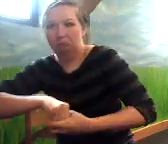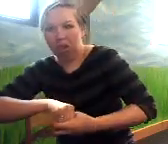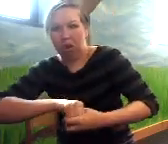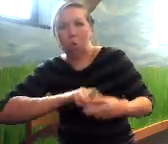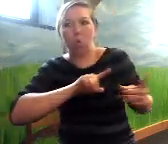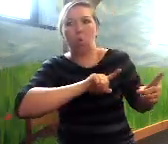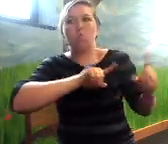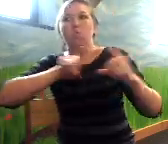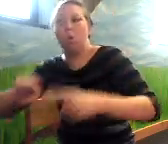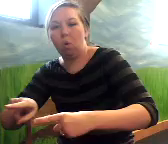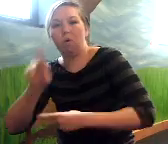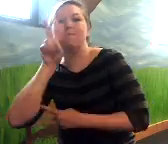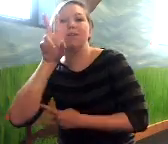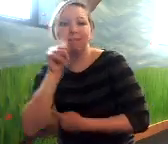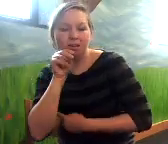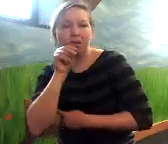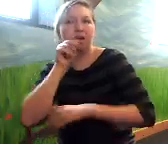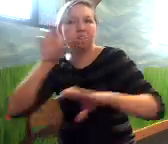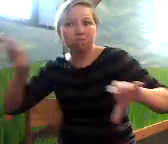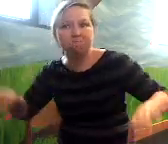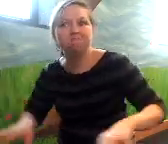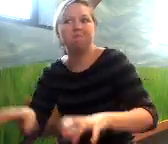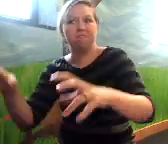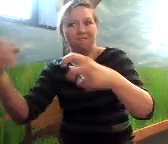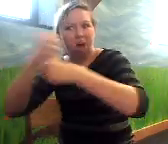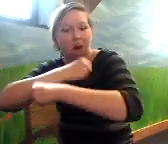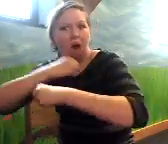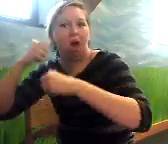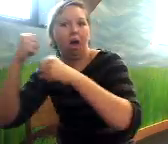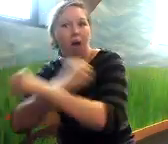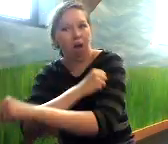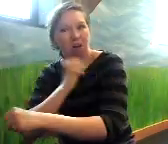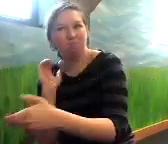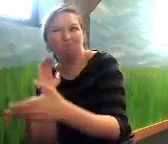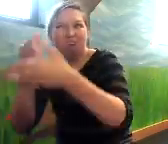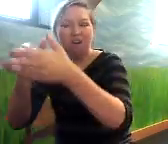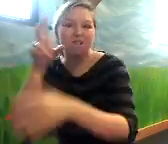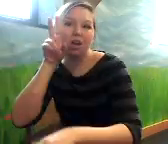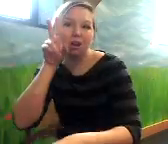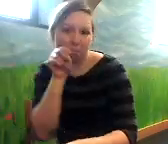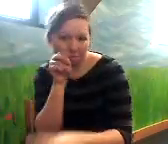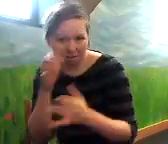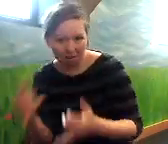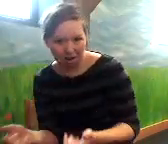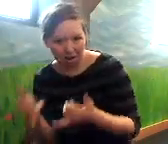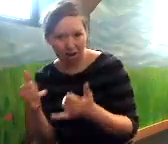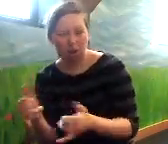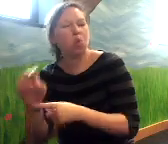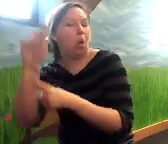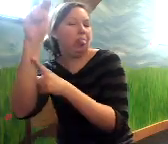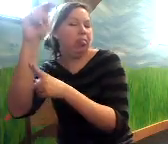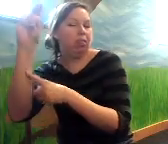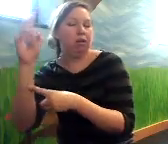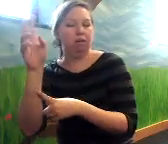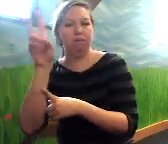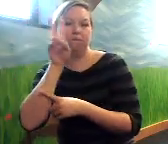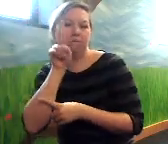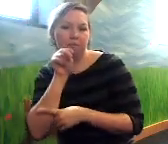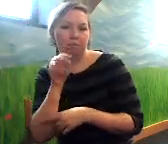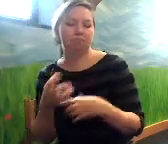was a gray policy, meaning not a lot of it was spelled out in black and white to